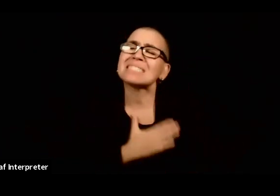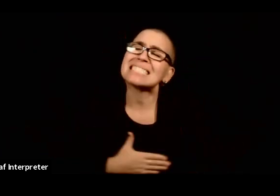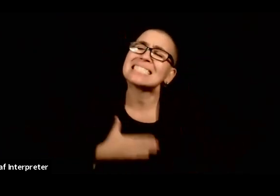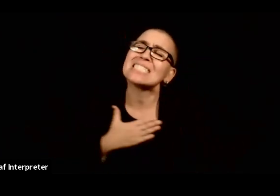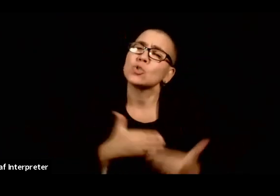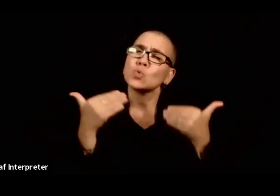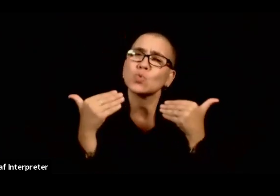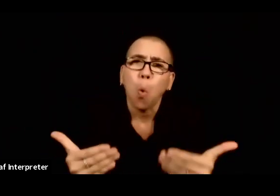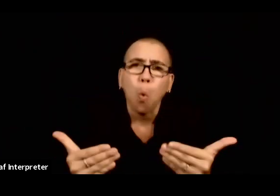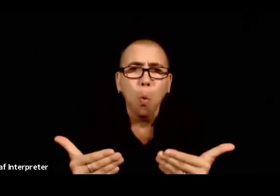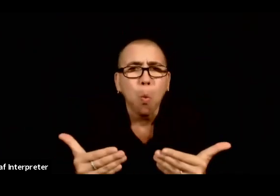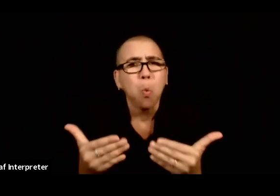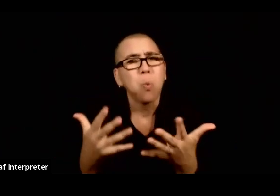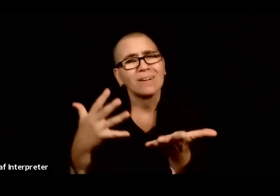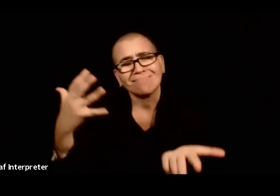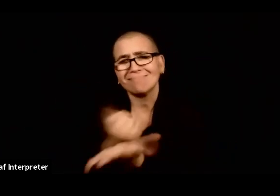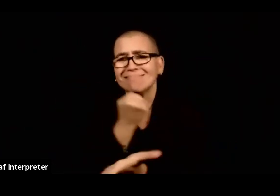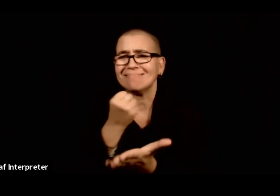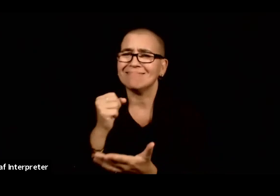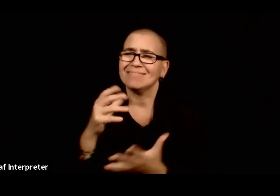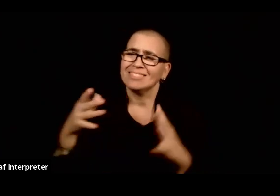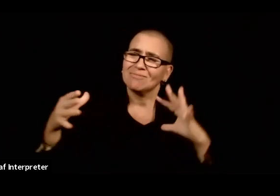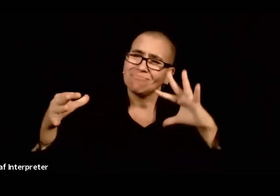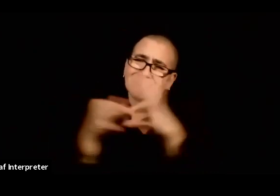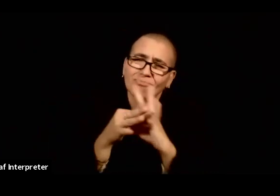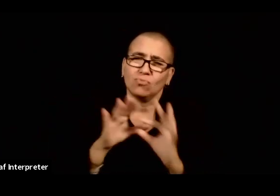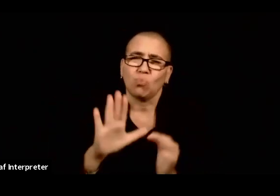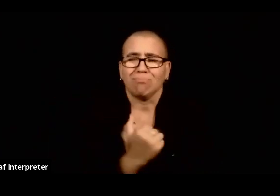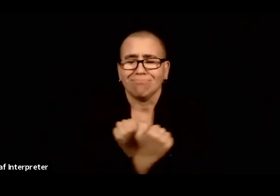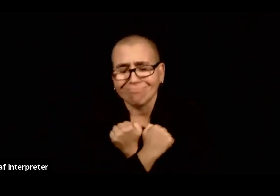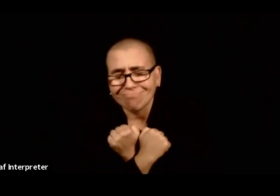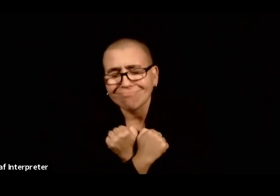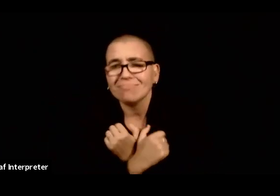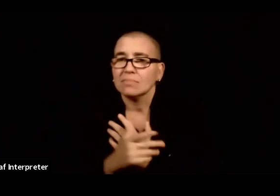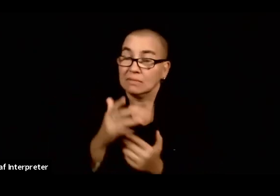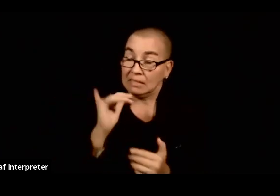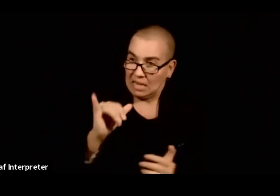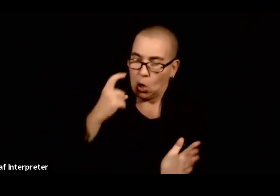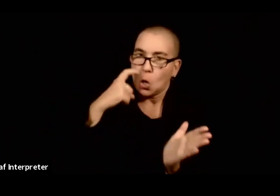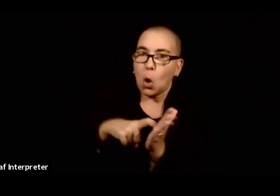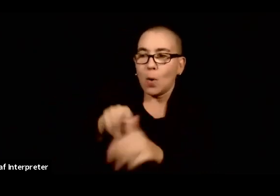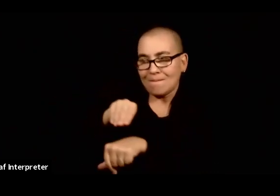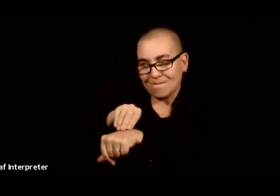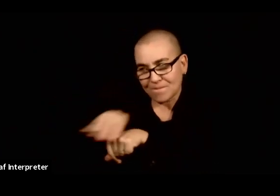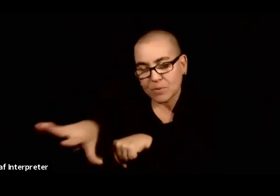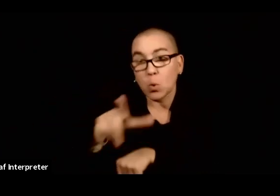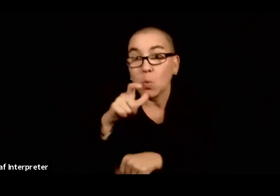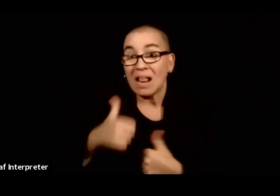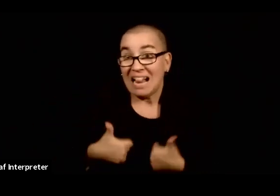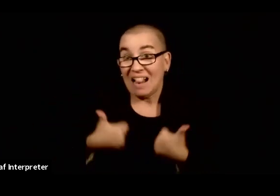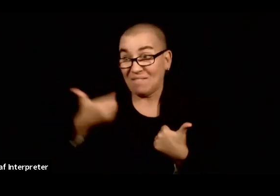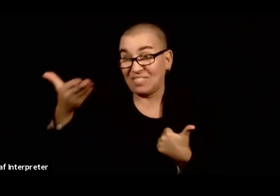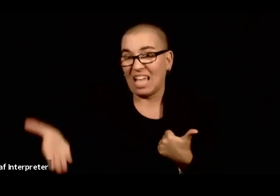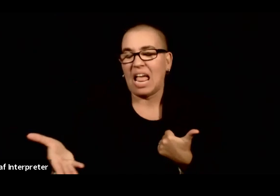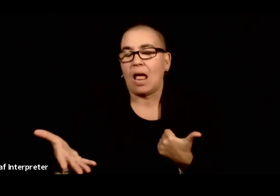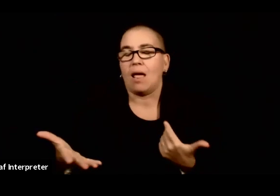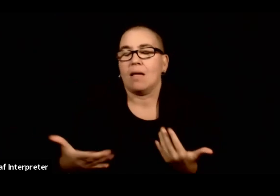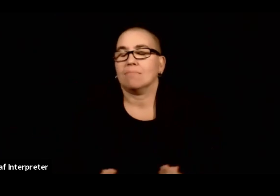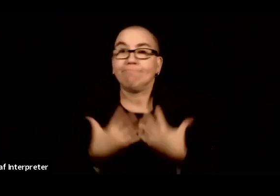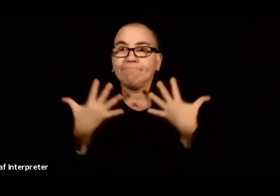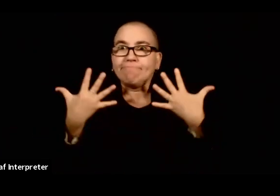the significant effects that isolation can have on people's mental health and physical health. And there